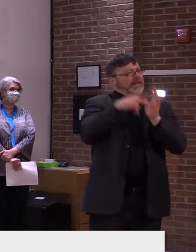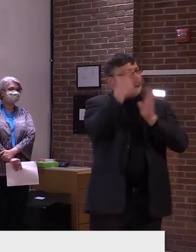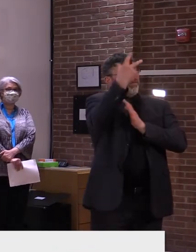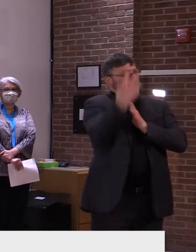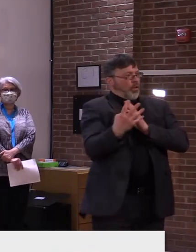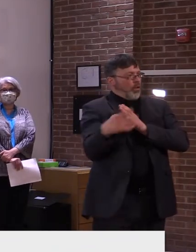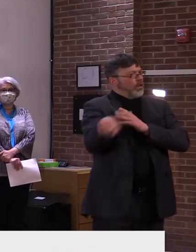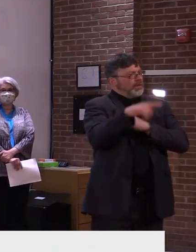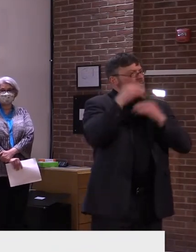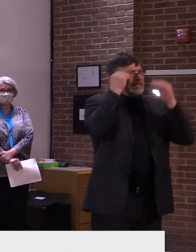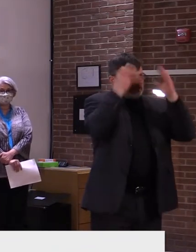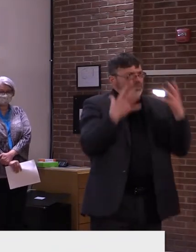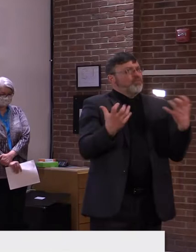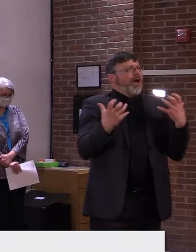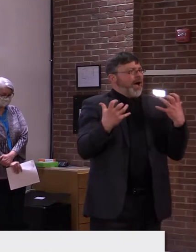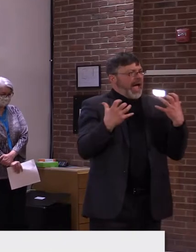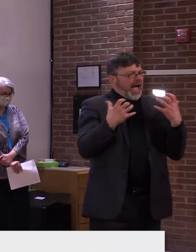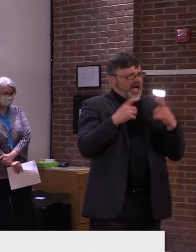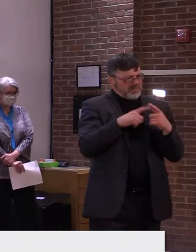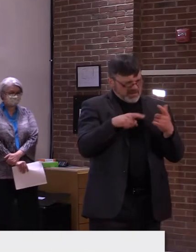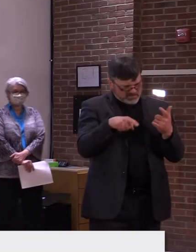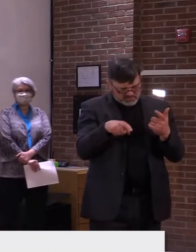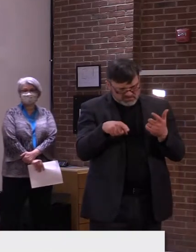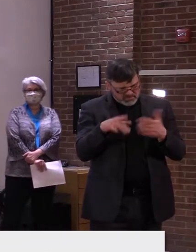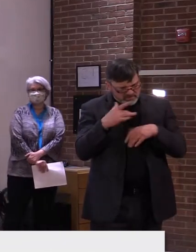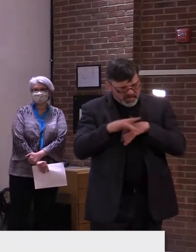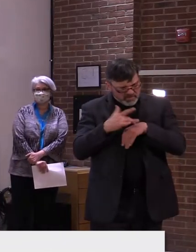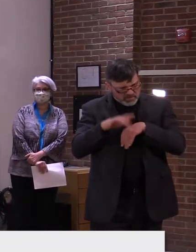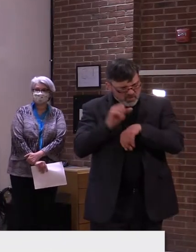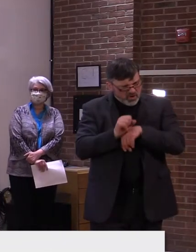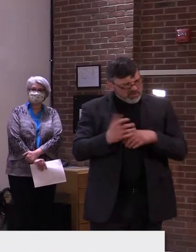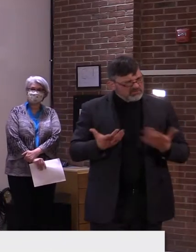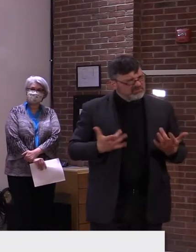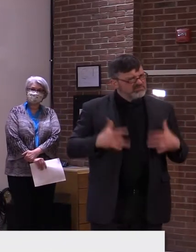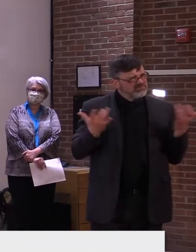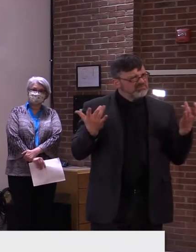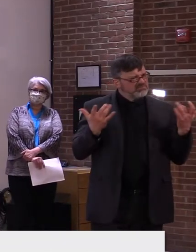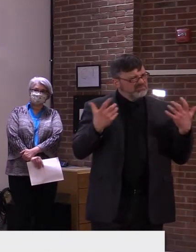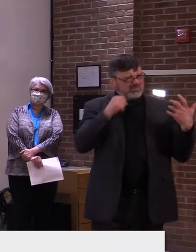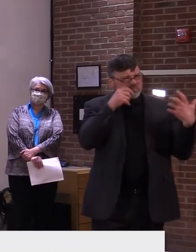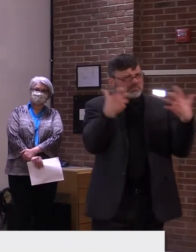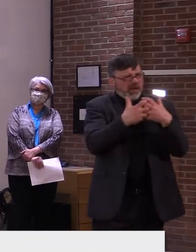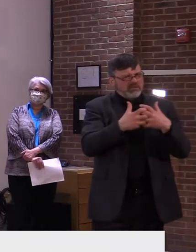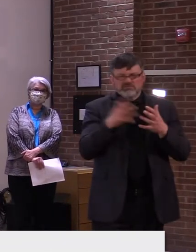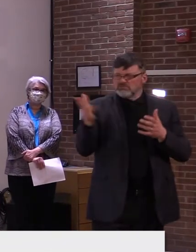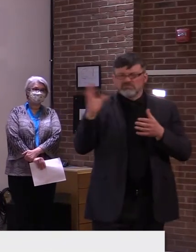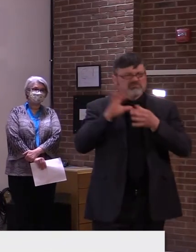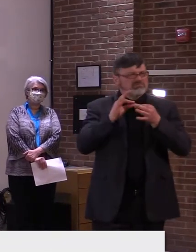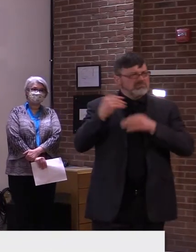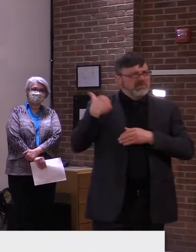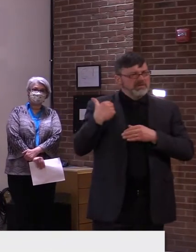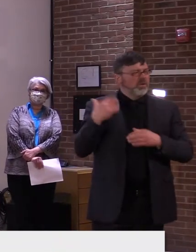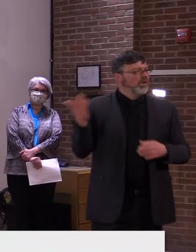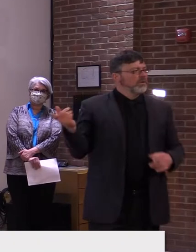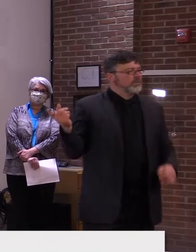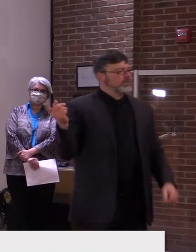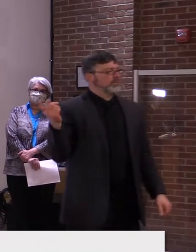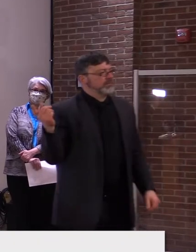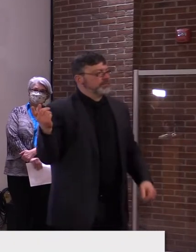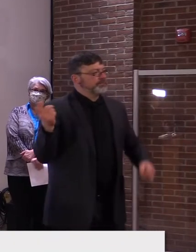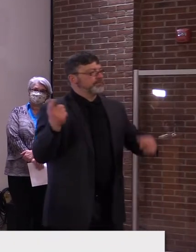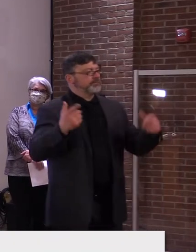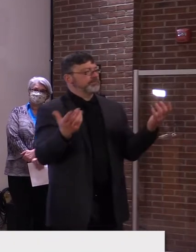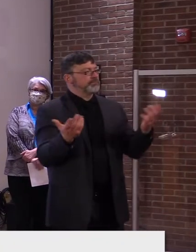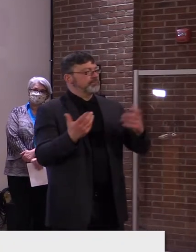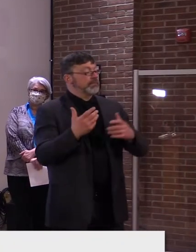know, I'll try and answer that first, and they can add their viewpoint as well. I think we're still early. We did receive some good